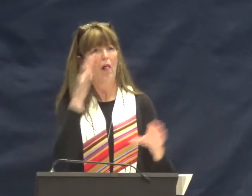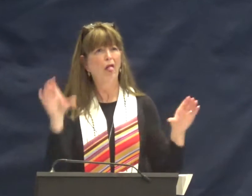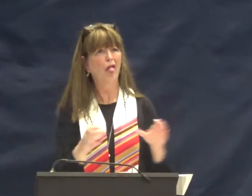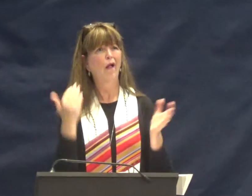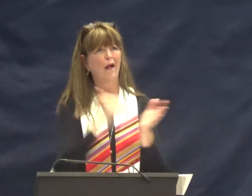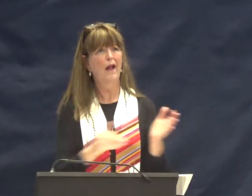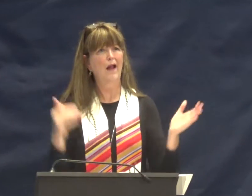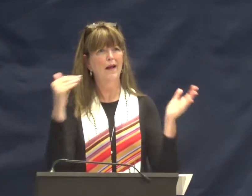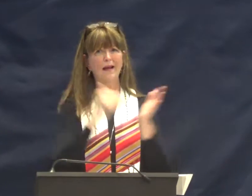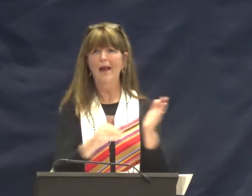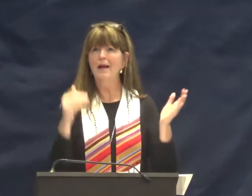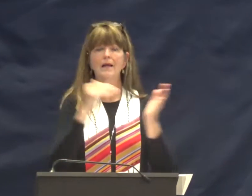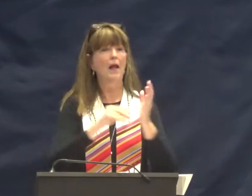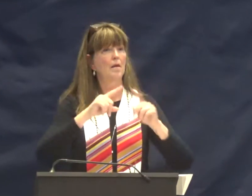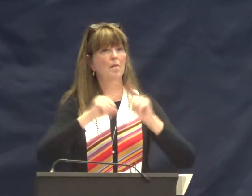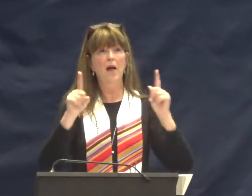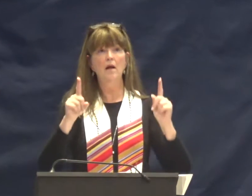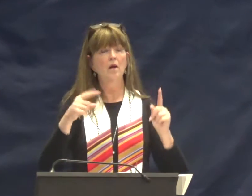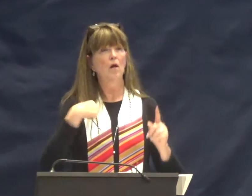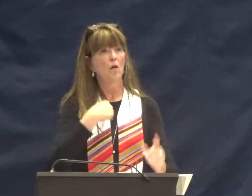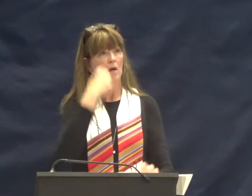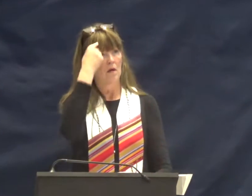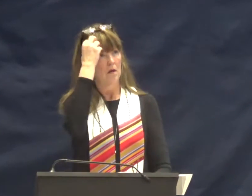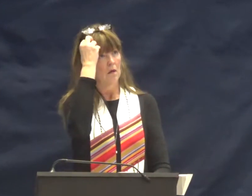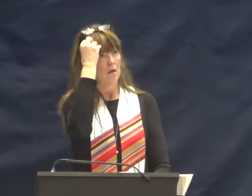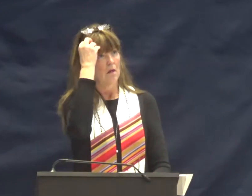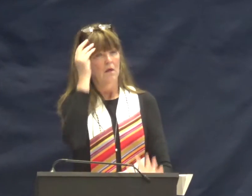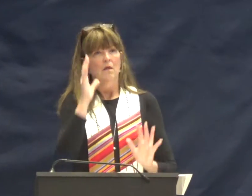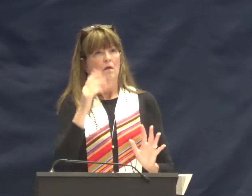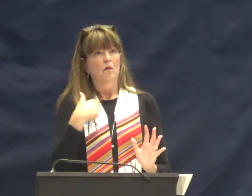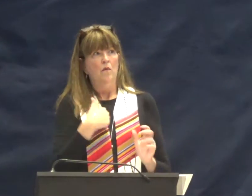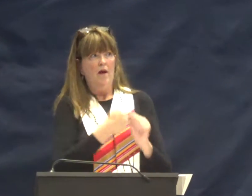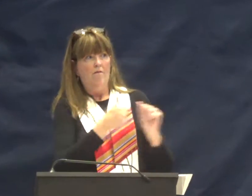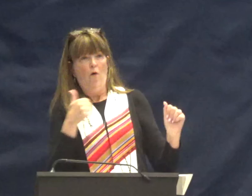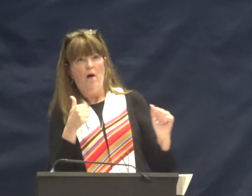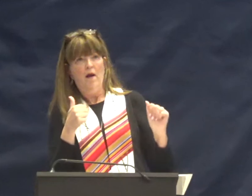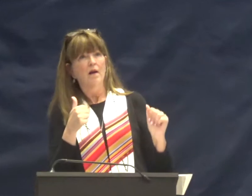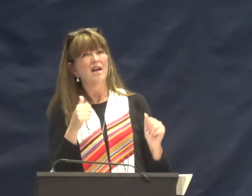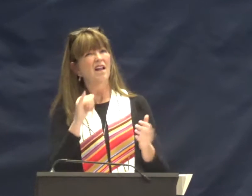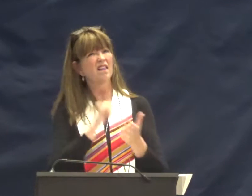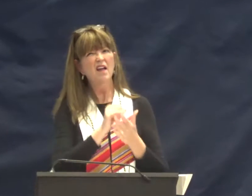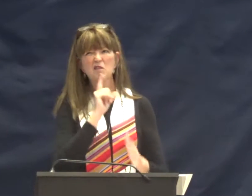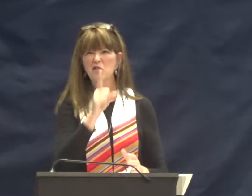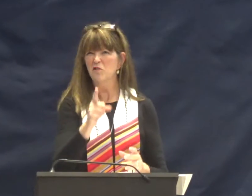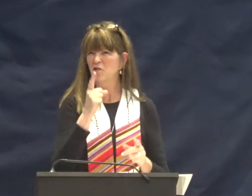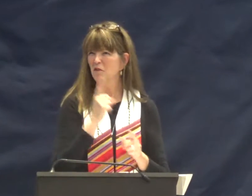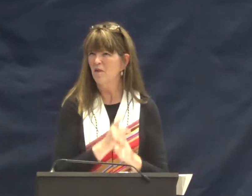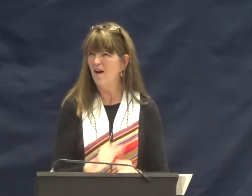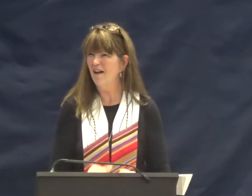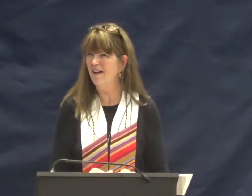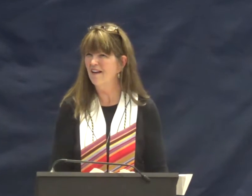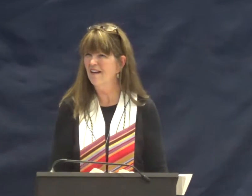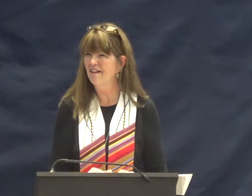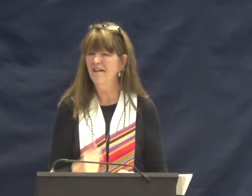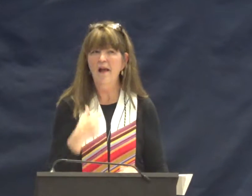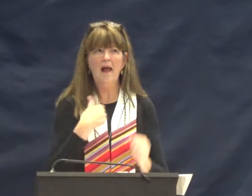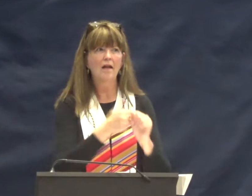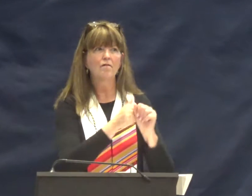we forget everything that we do, we'll just repeat the behavior over and over. But if we hold it in the forefront of our minds, we will avoid it. And